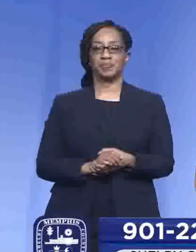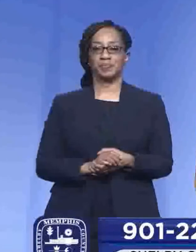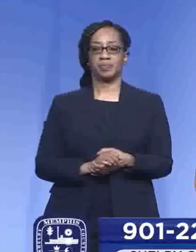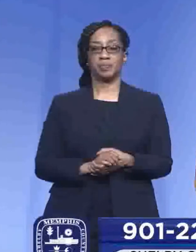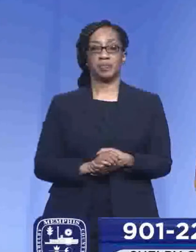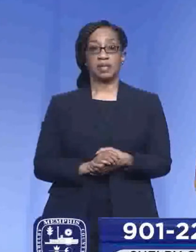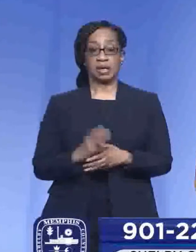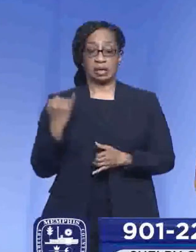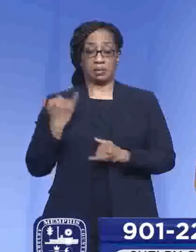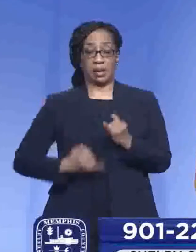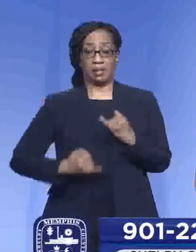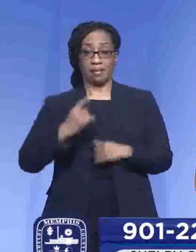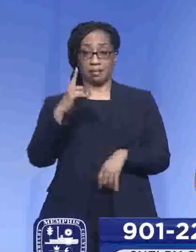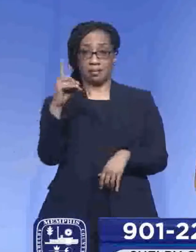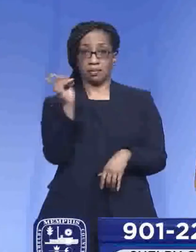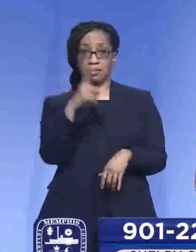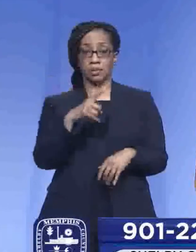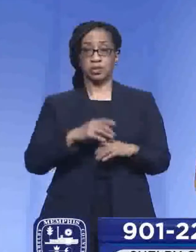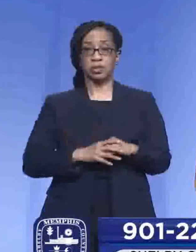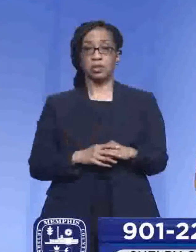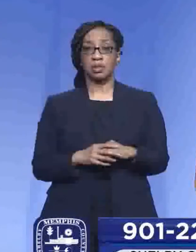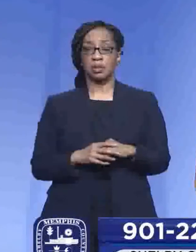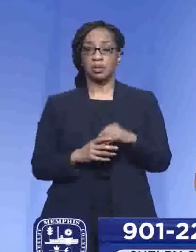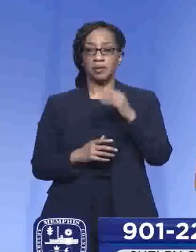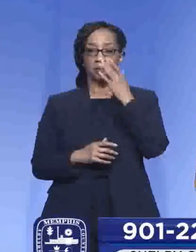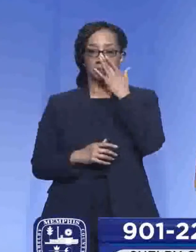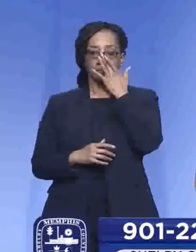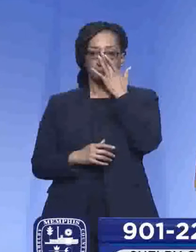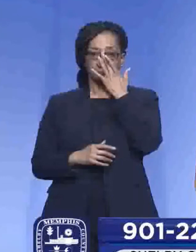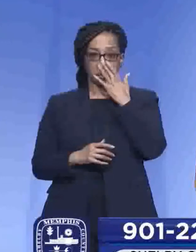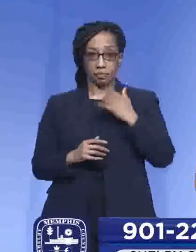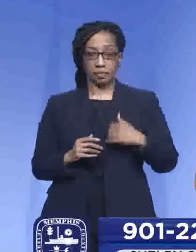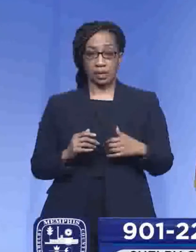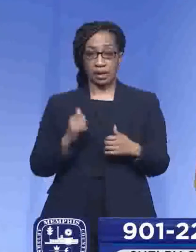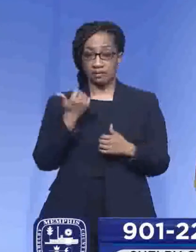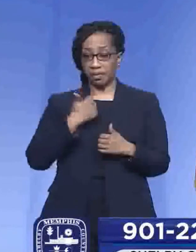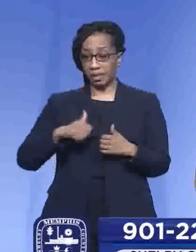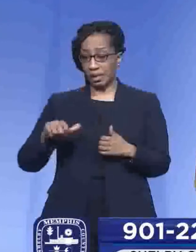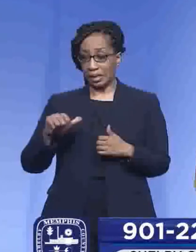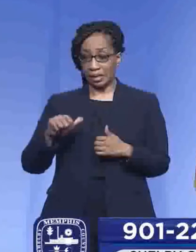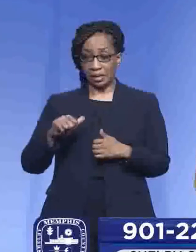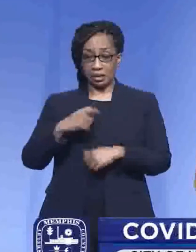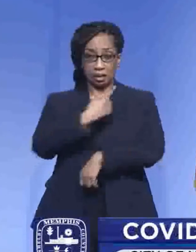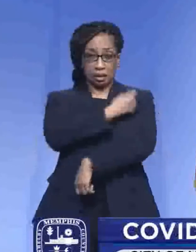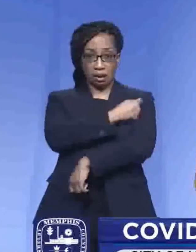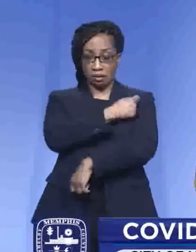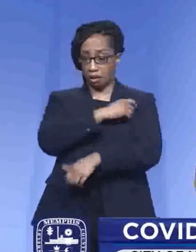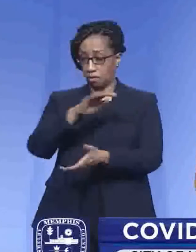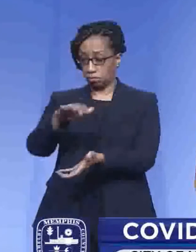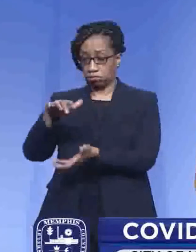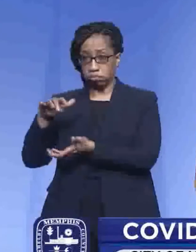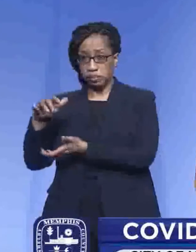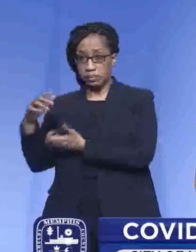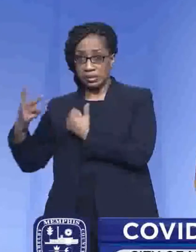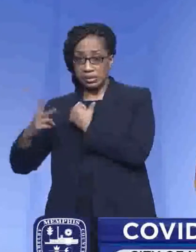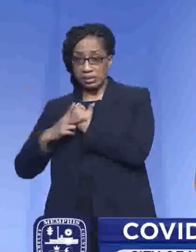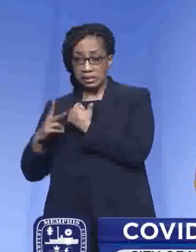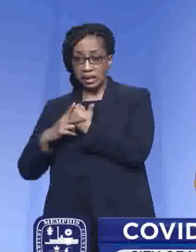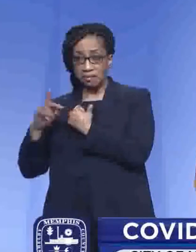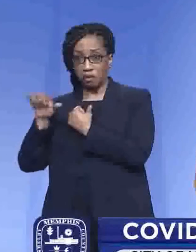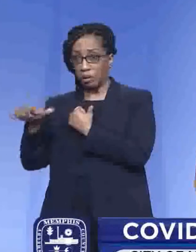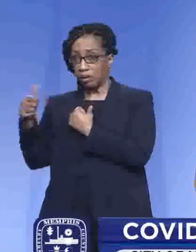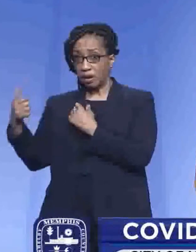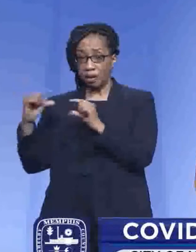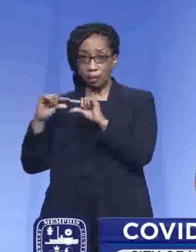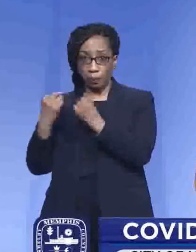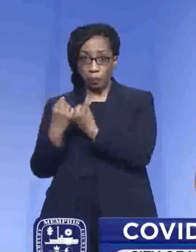And my final question, have doses been held back for any other subsets? And did you ask for help when it comes to